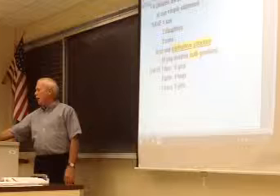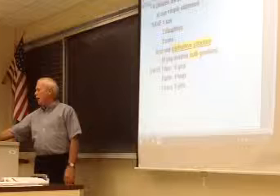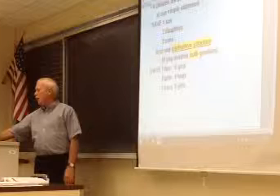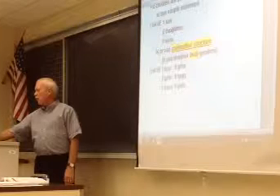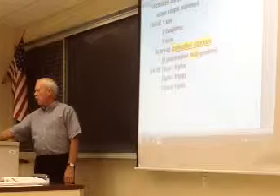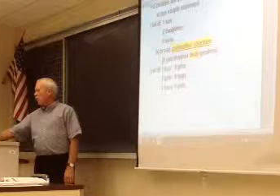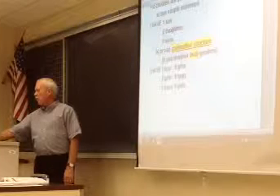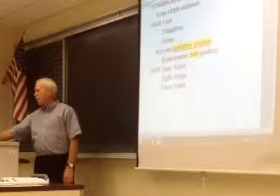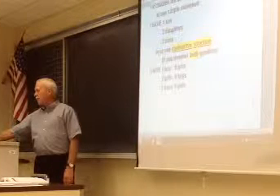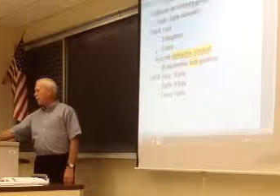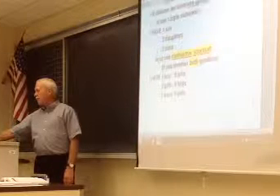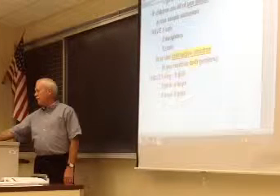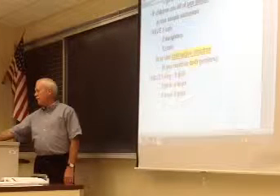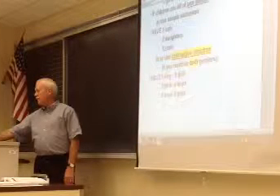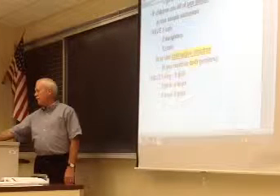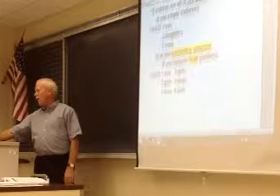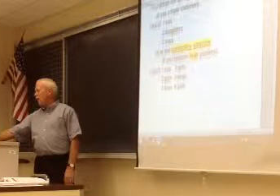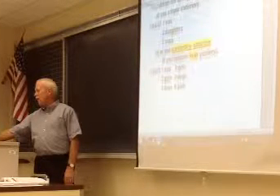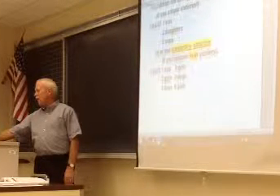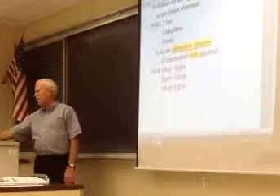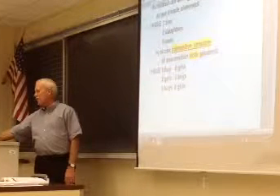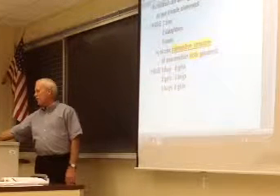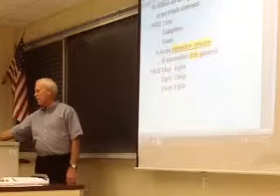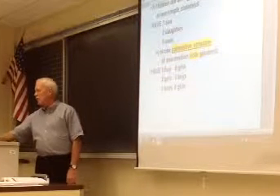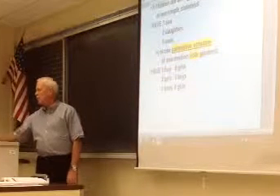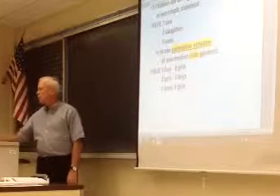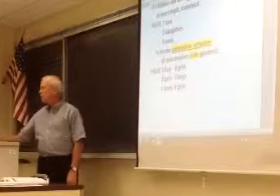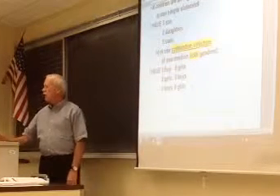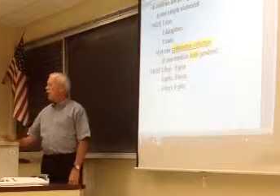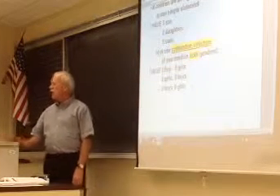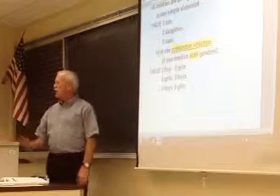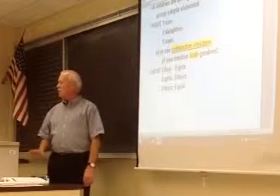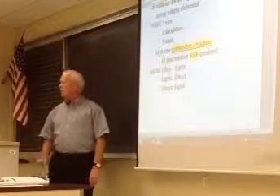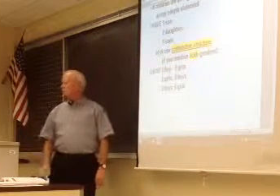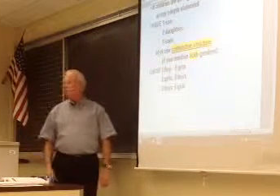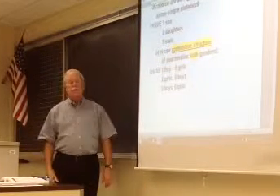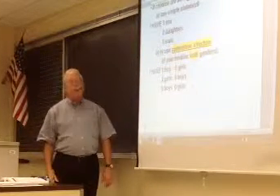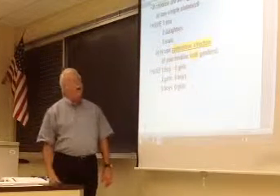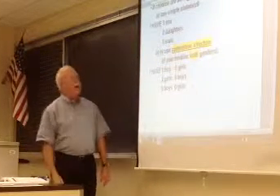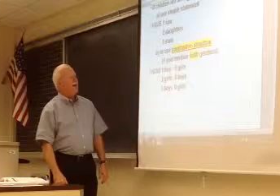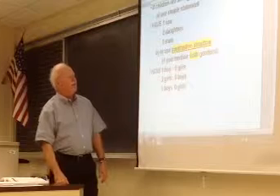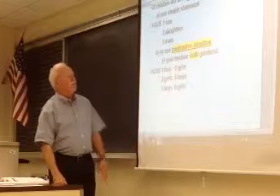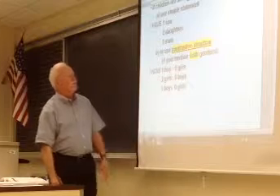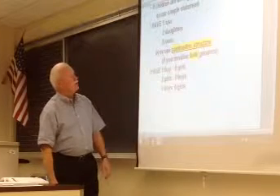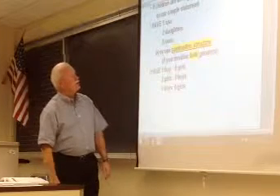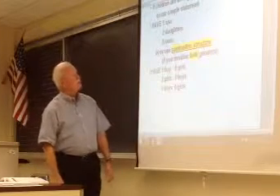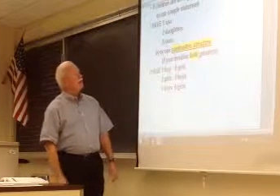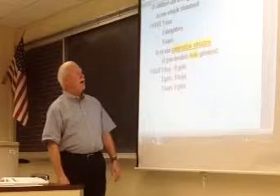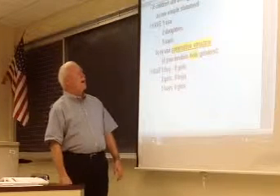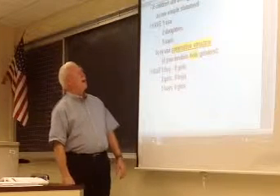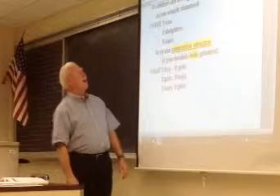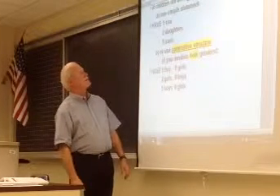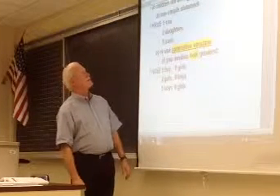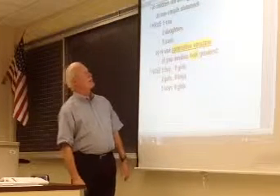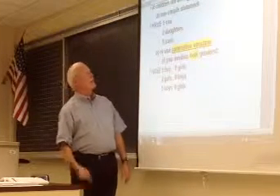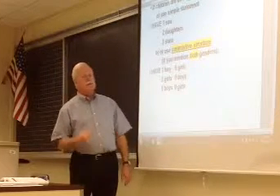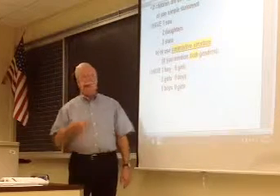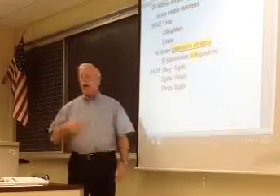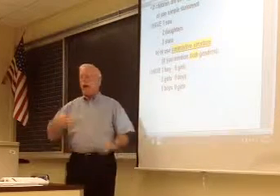And the book makes a point that if they're all one gender, you can just simply say I have. You don't need to do contrast because